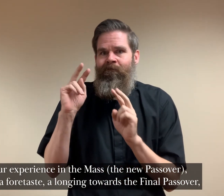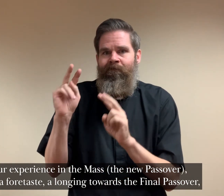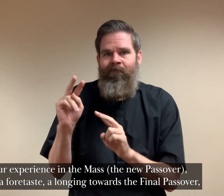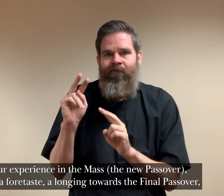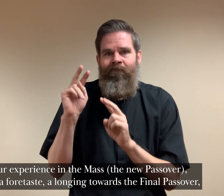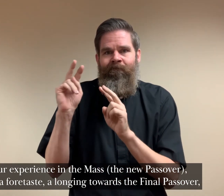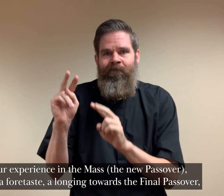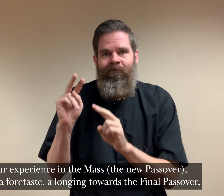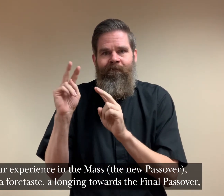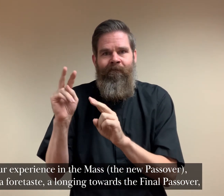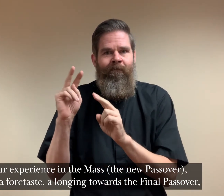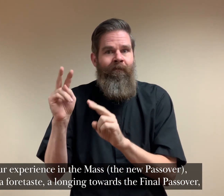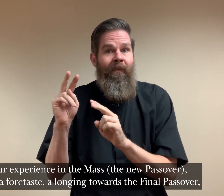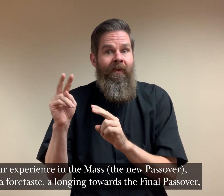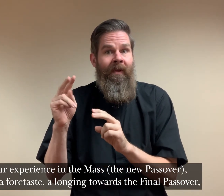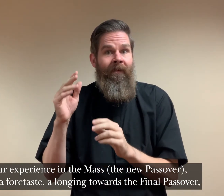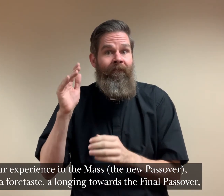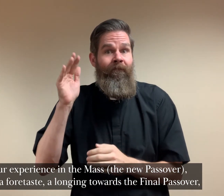final Passover.